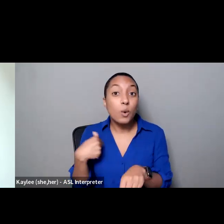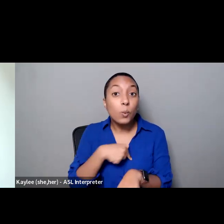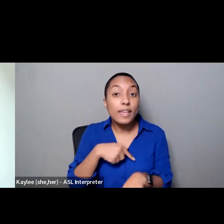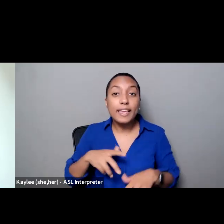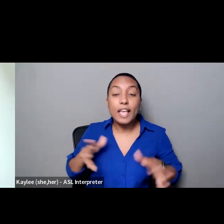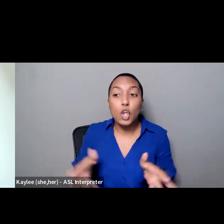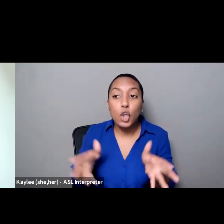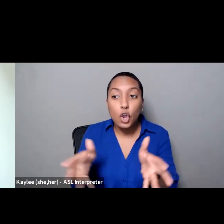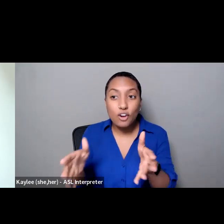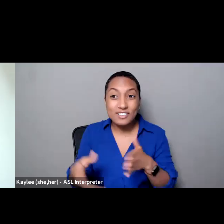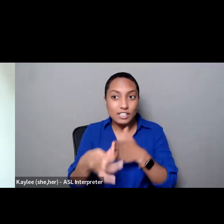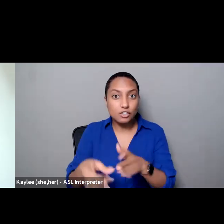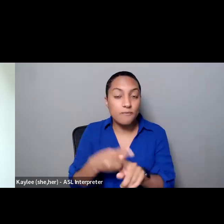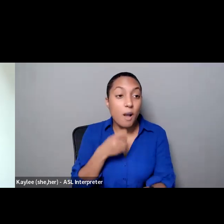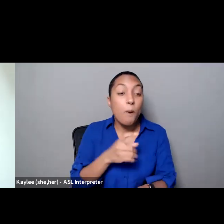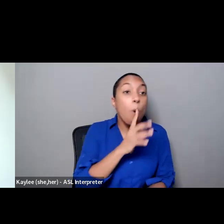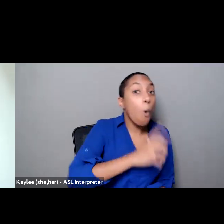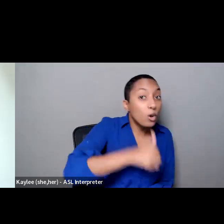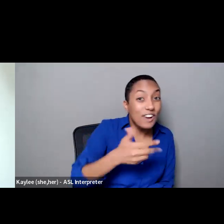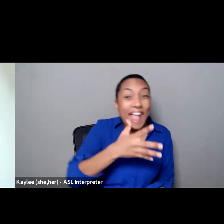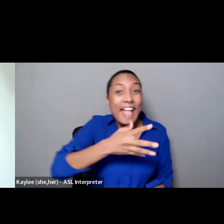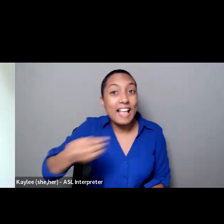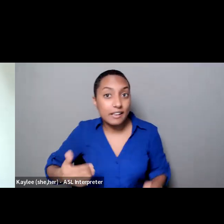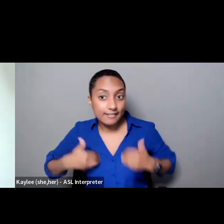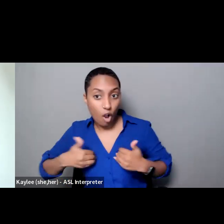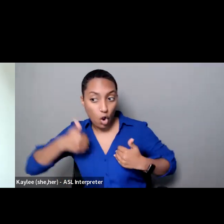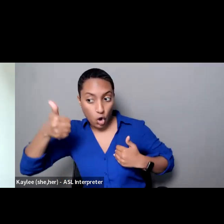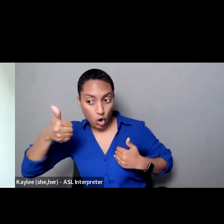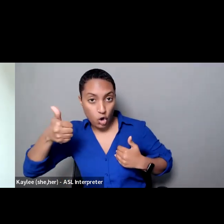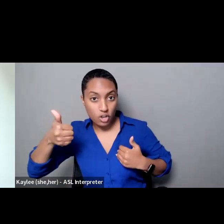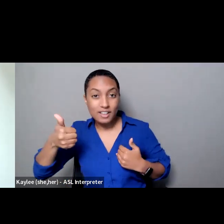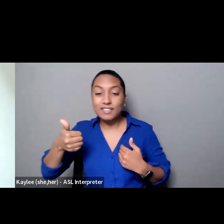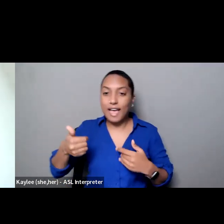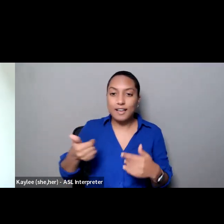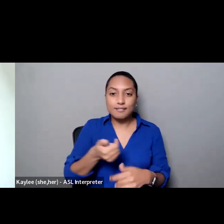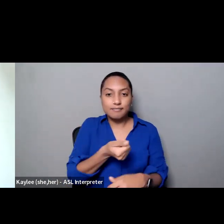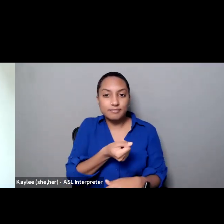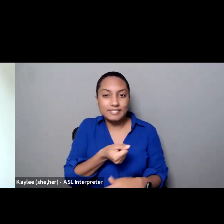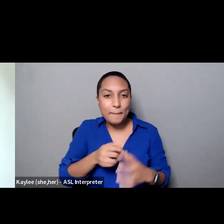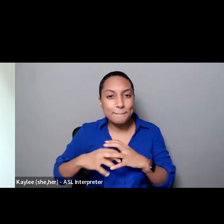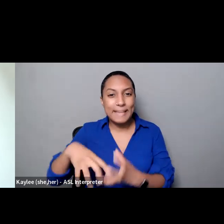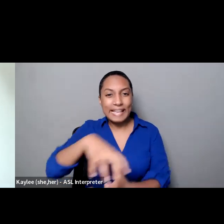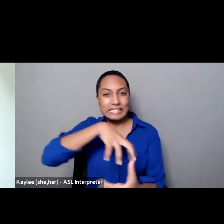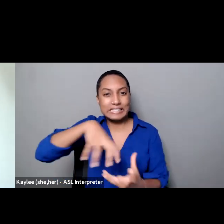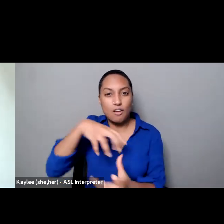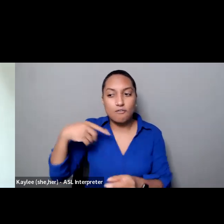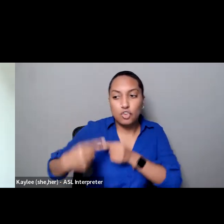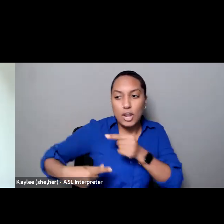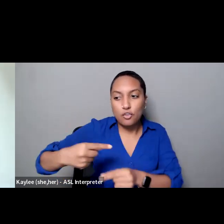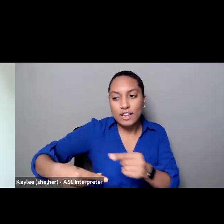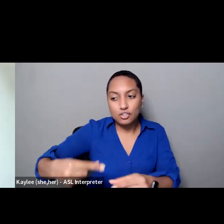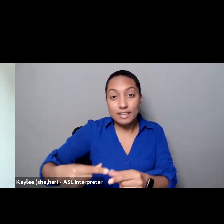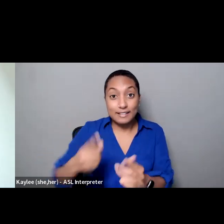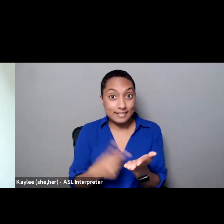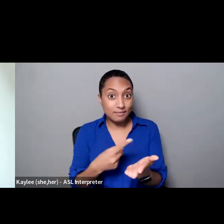workers? Sometimes ageism on both ends keeps those of us that want or are ready for leadership stuck in place. Does anybody have any comments on